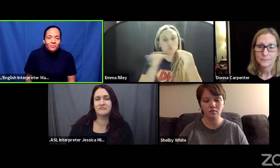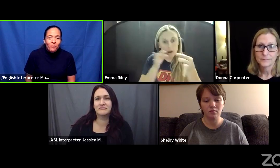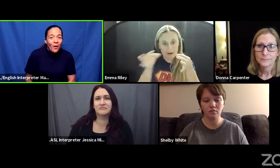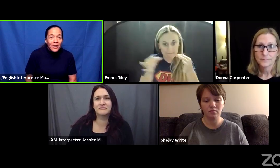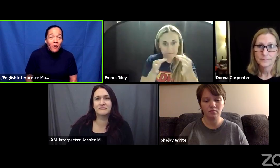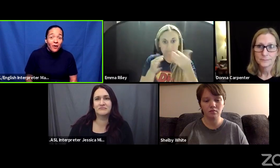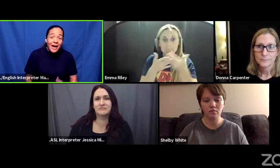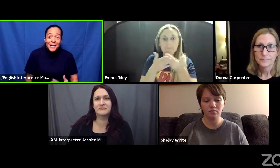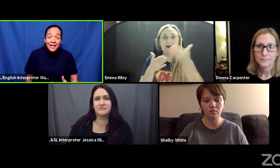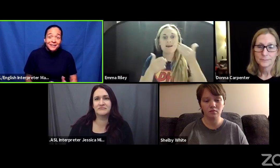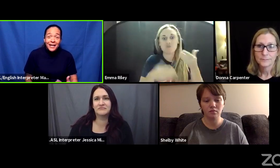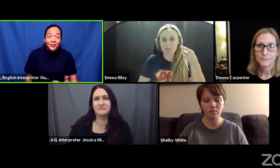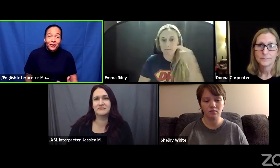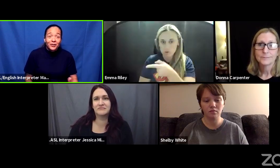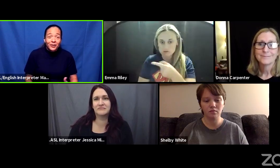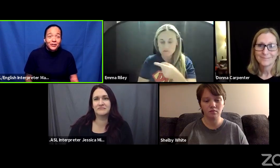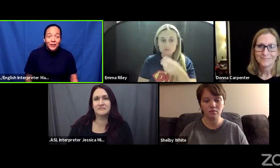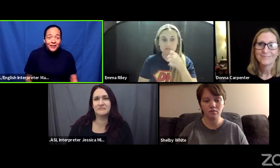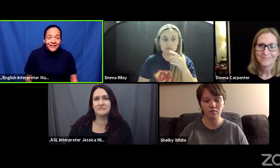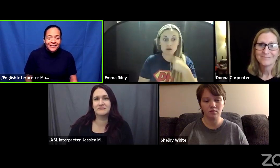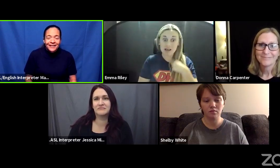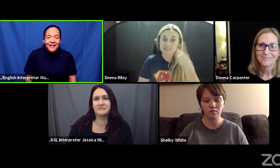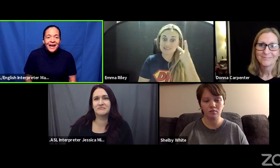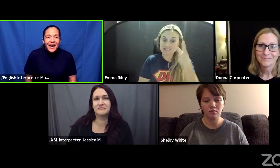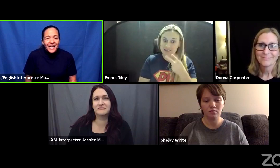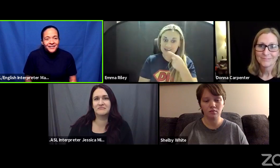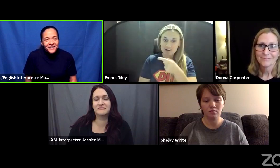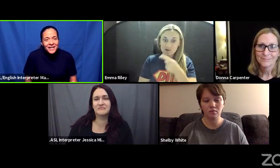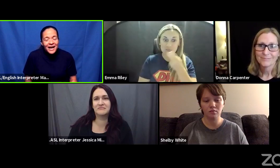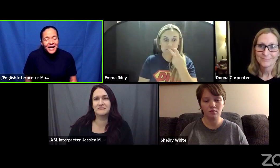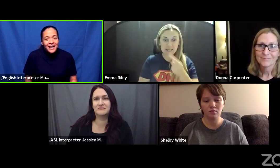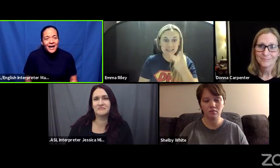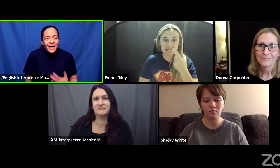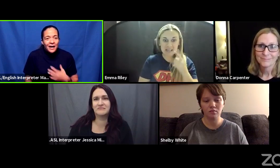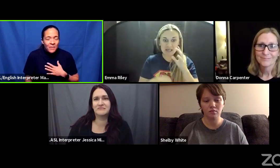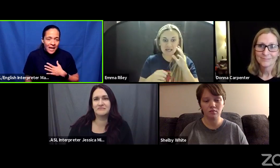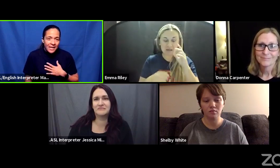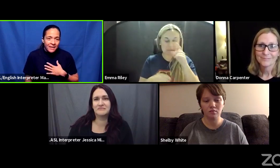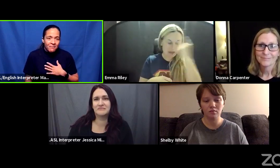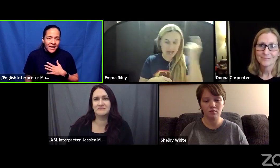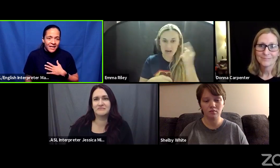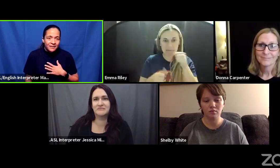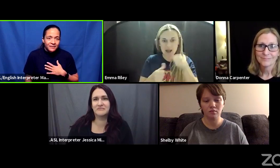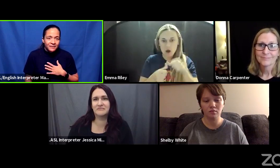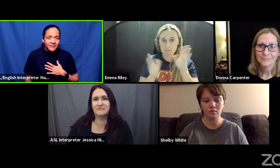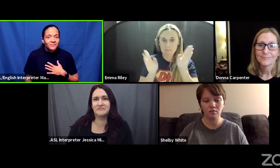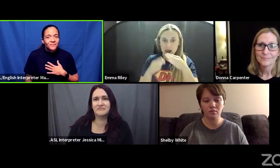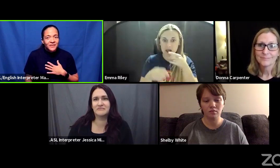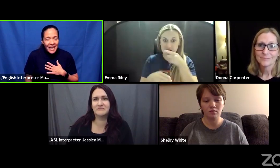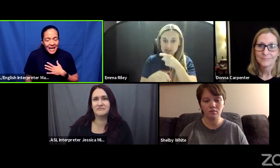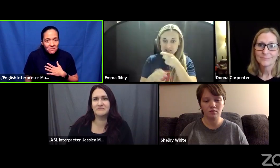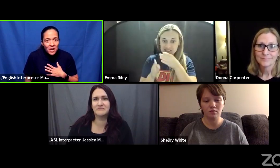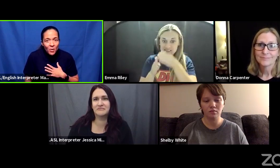you point over at it and say, look, look, look, it's not, it may